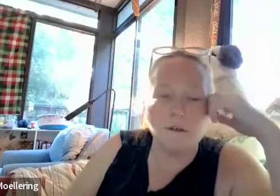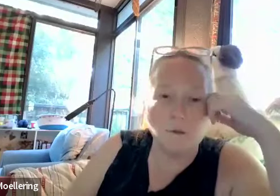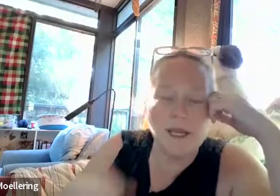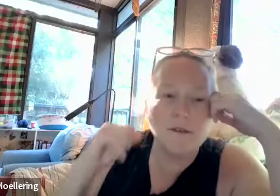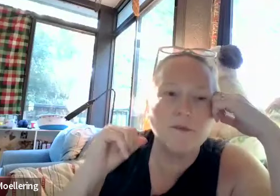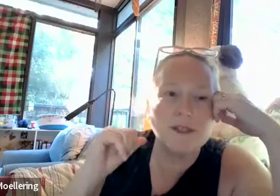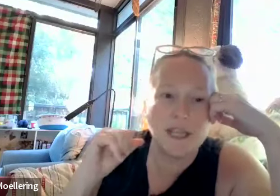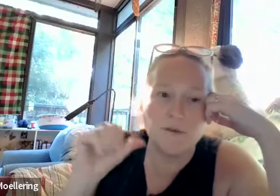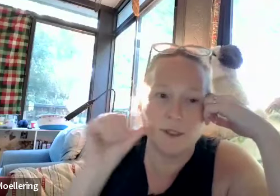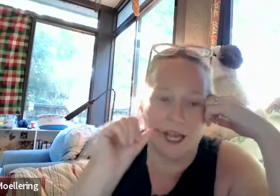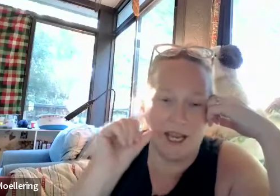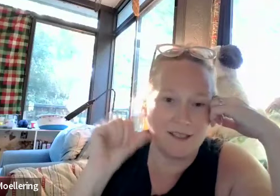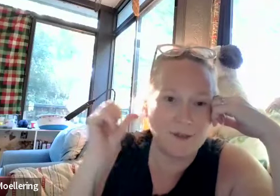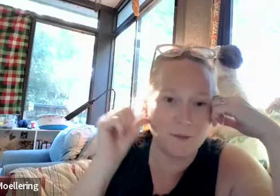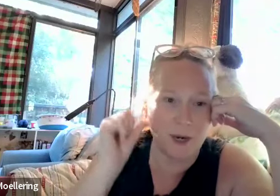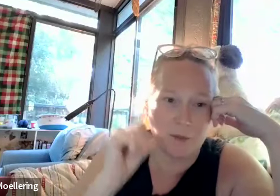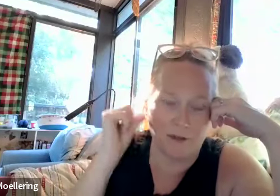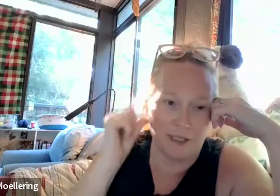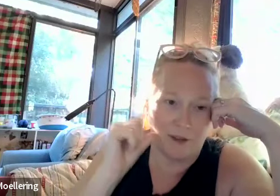We have several signs right around here,